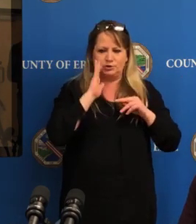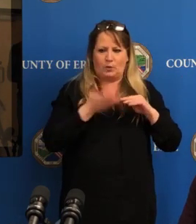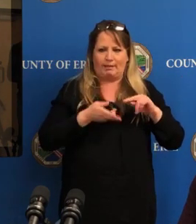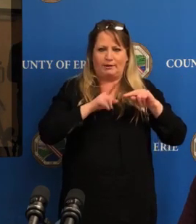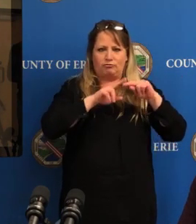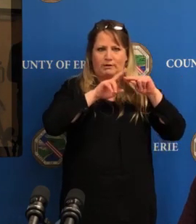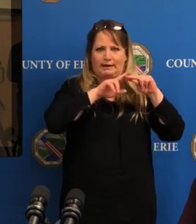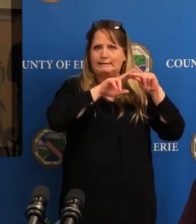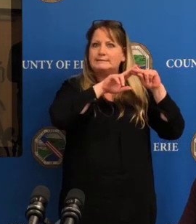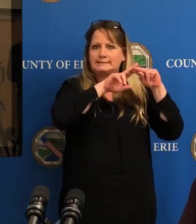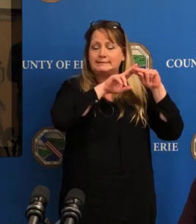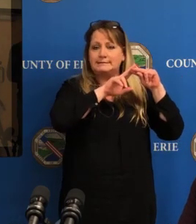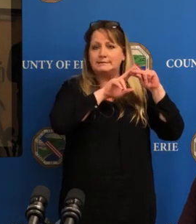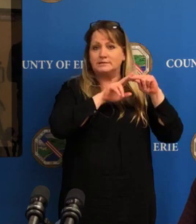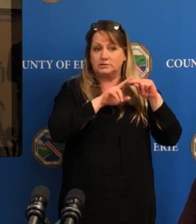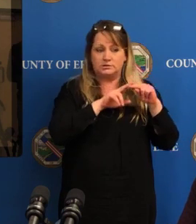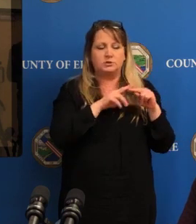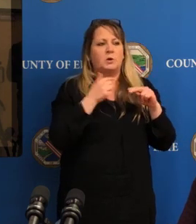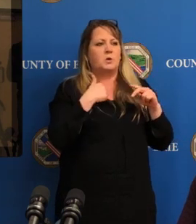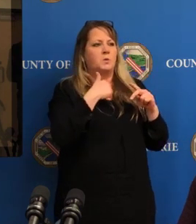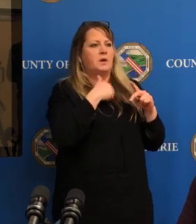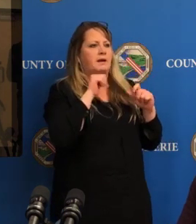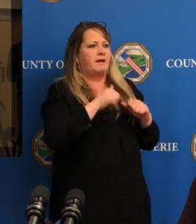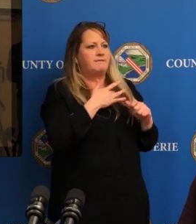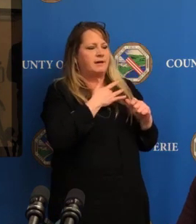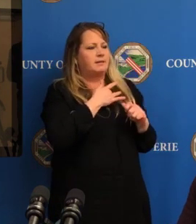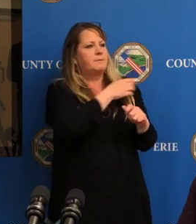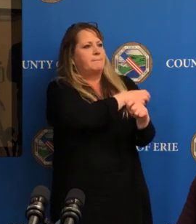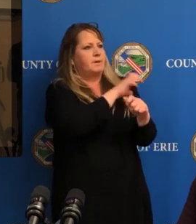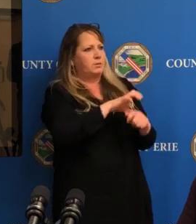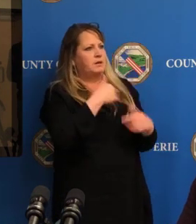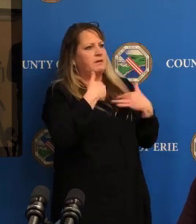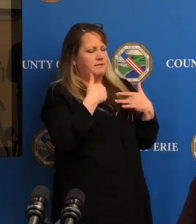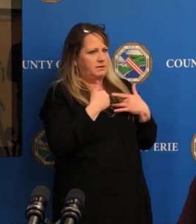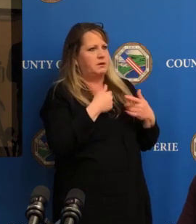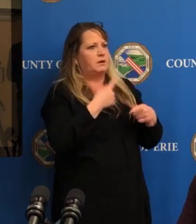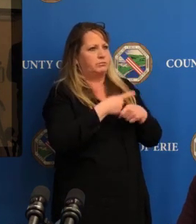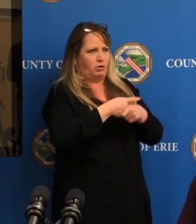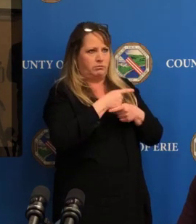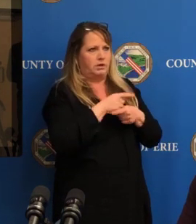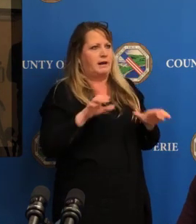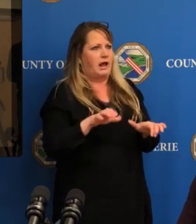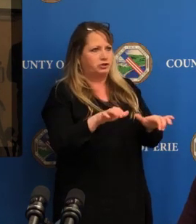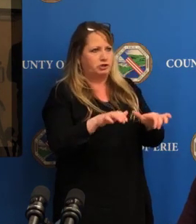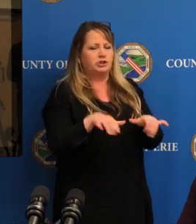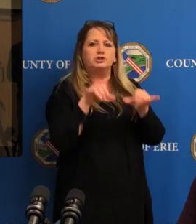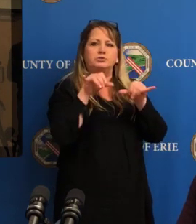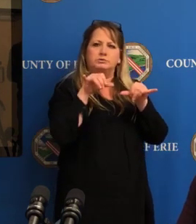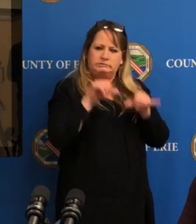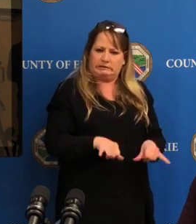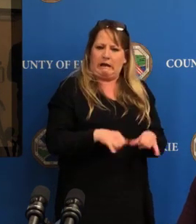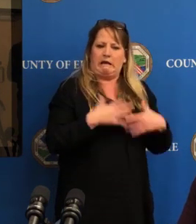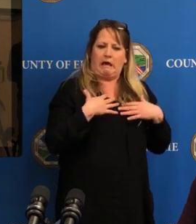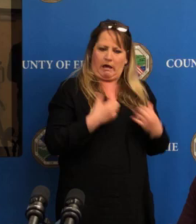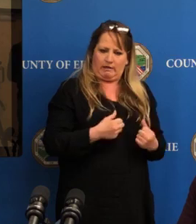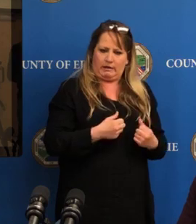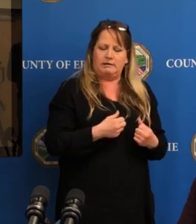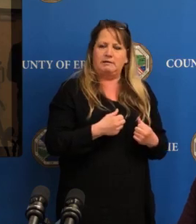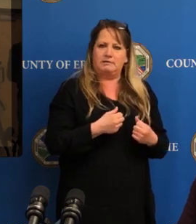So with that information, we can be empowered to take the appropriate actions to stay healthy